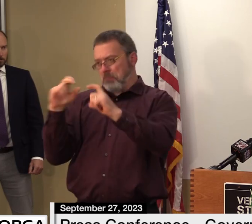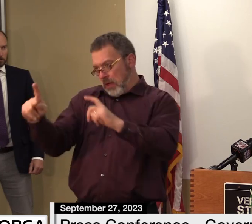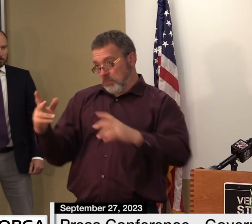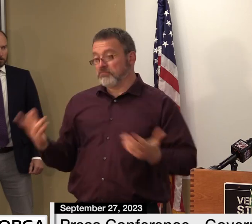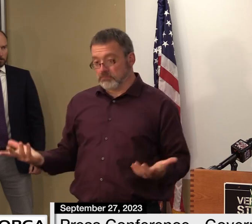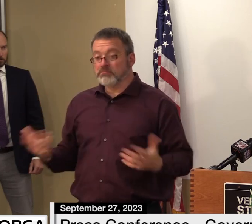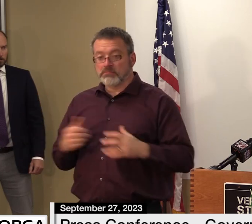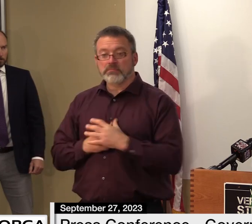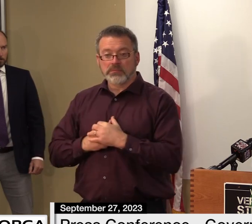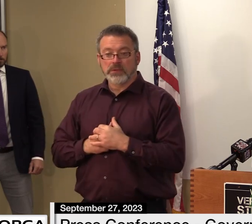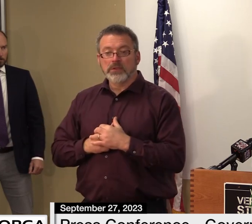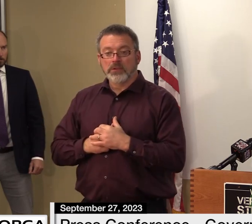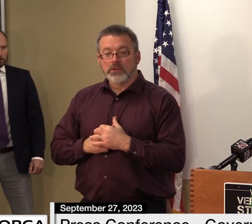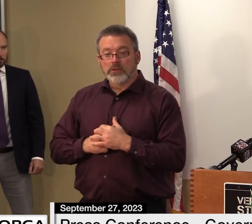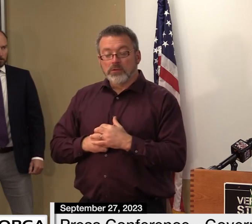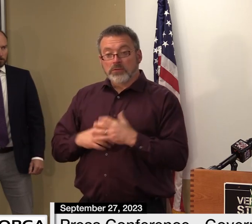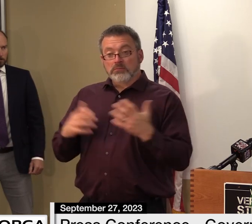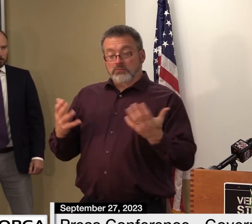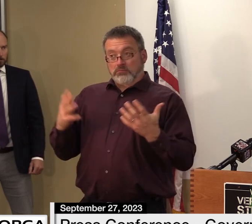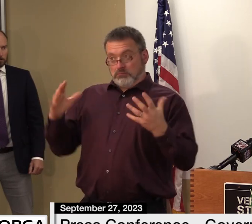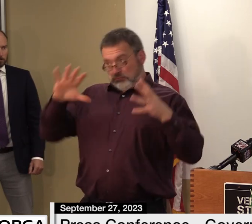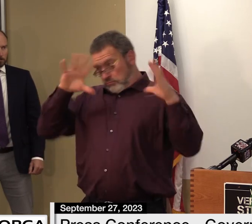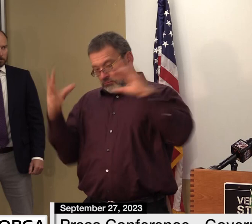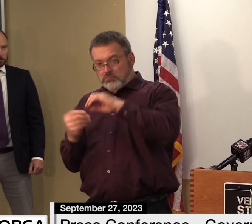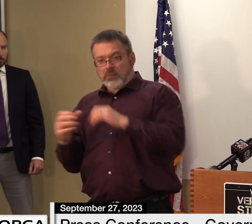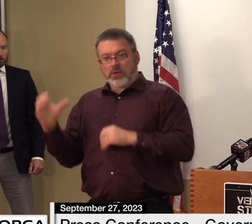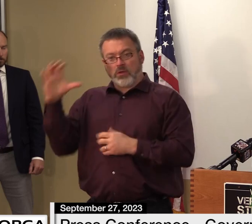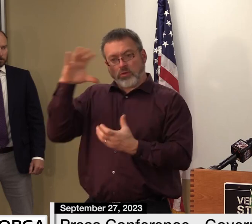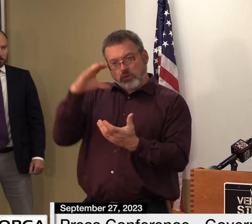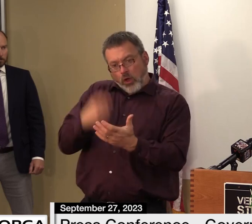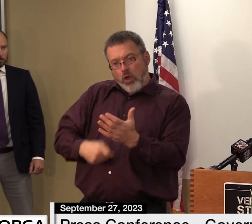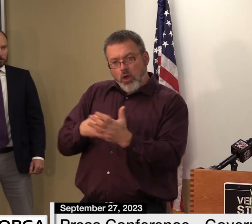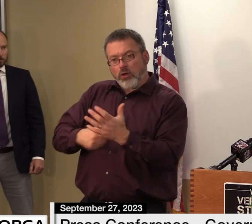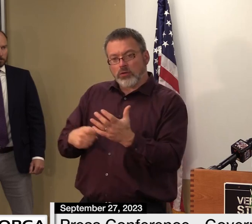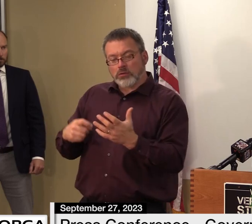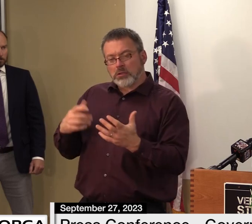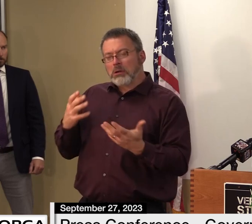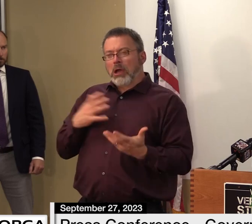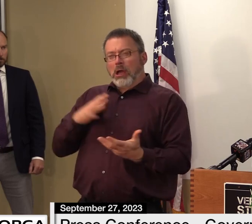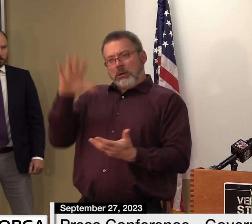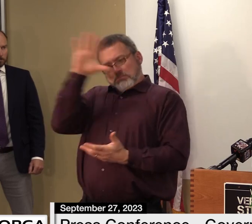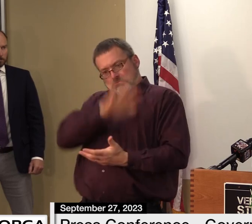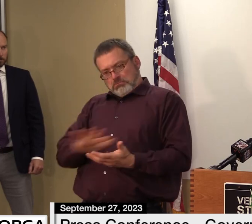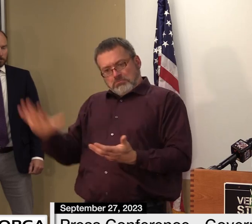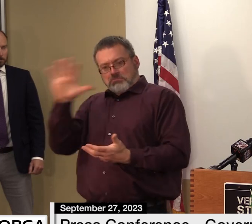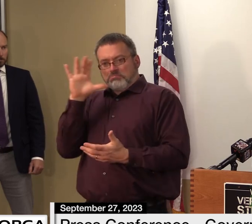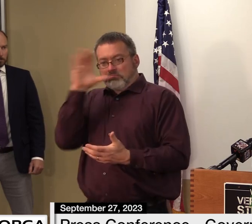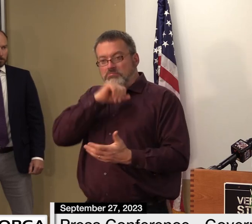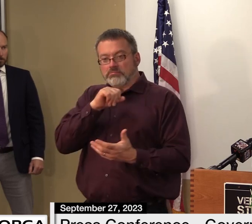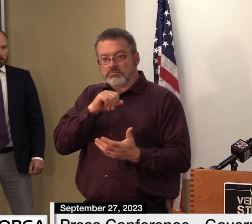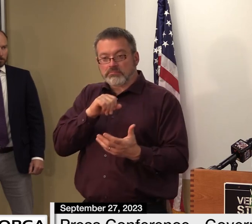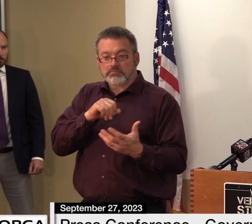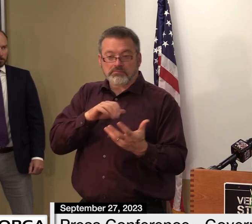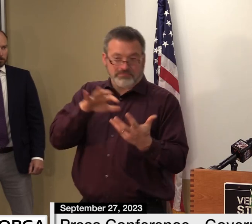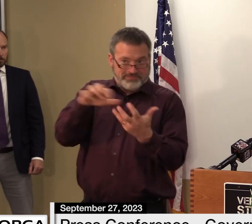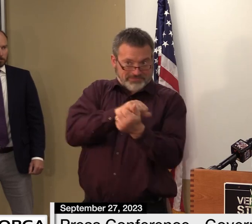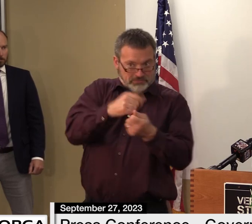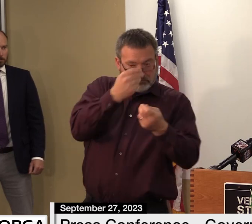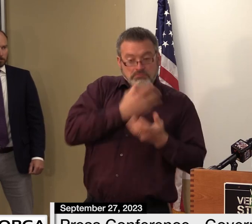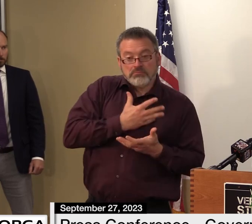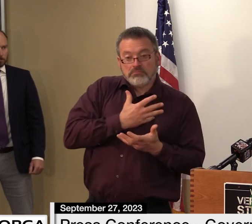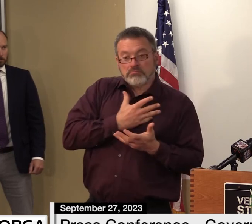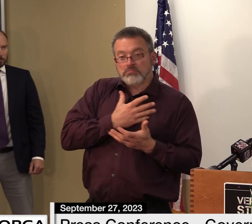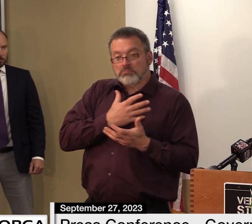The current estimate for the costs, I know there's always interest in that. Right now, our current estimate based upon the damages we've received from our